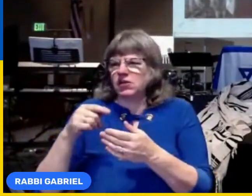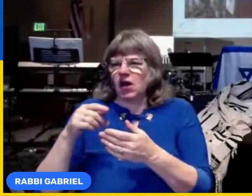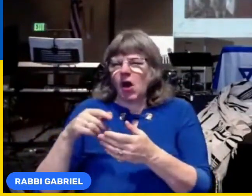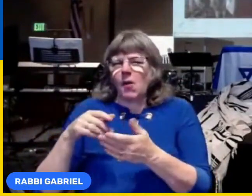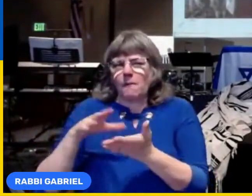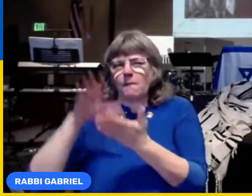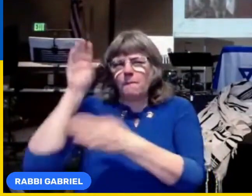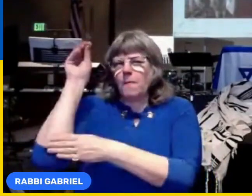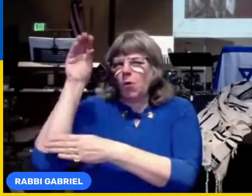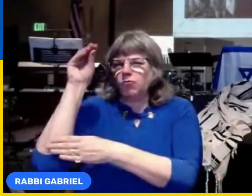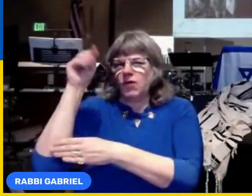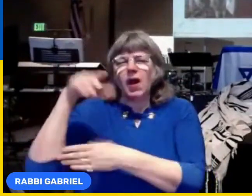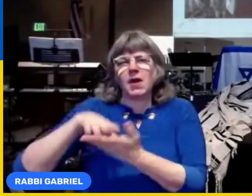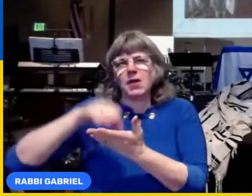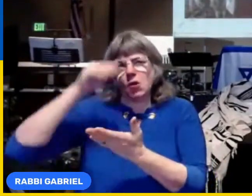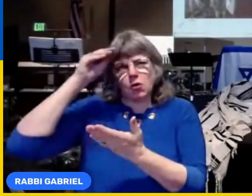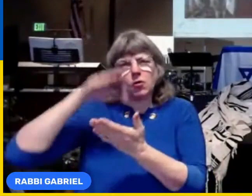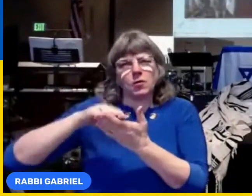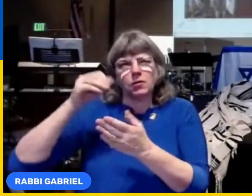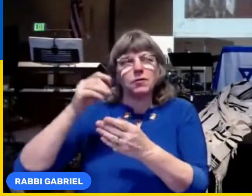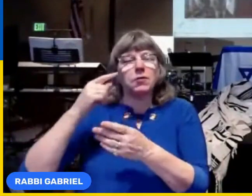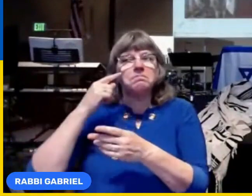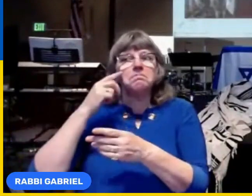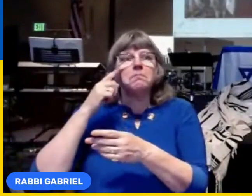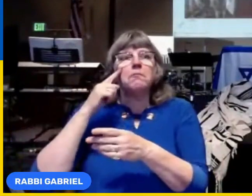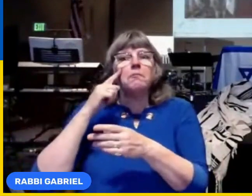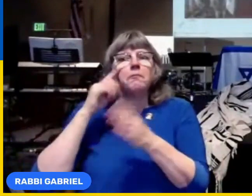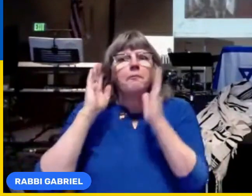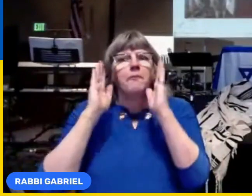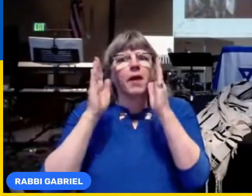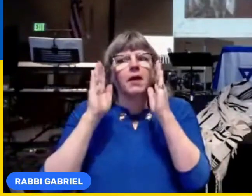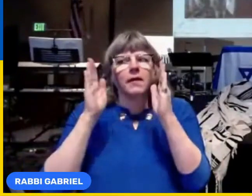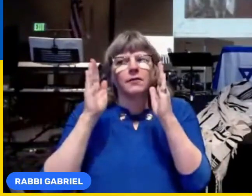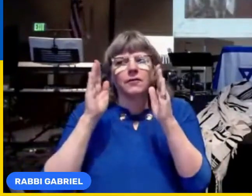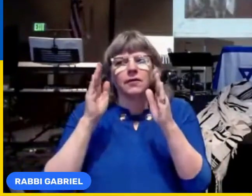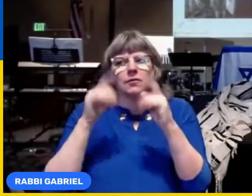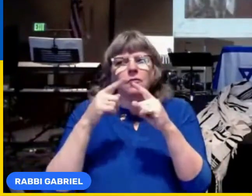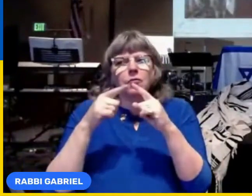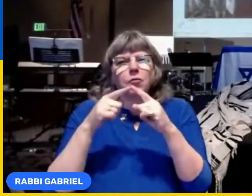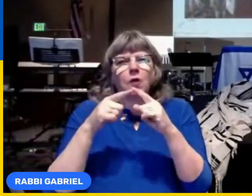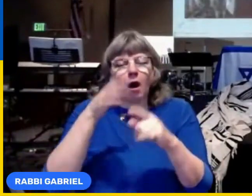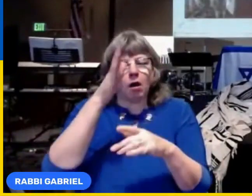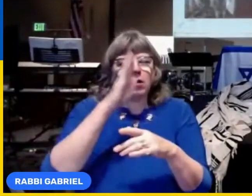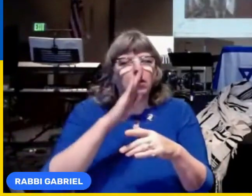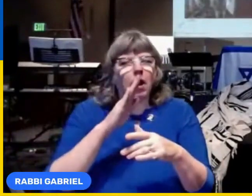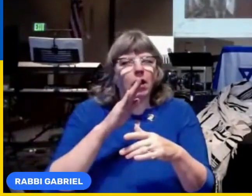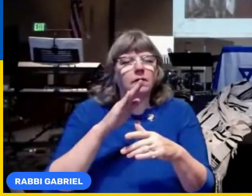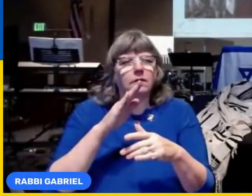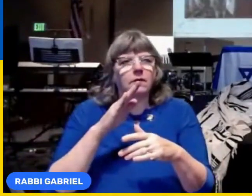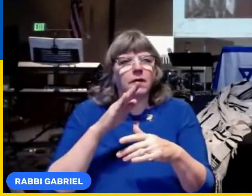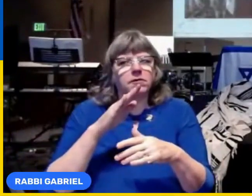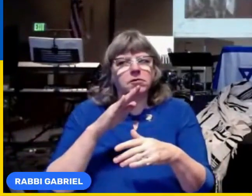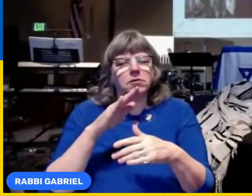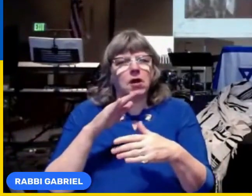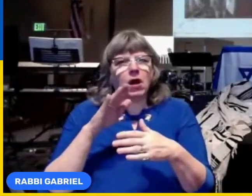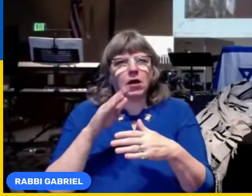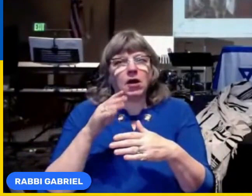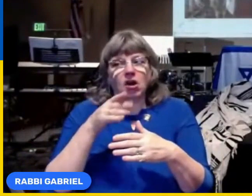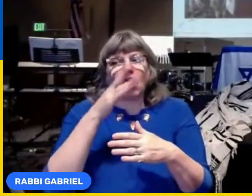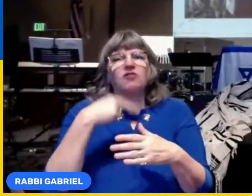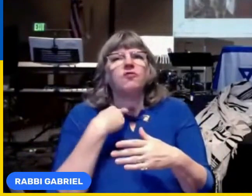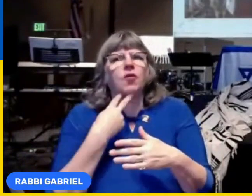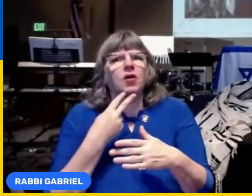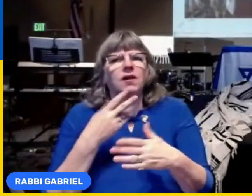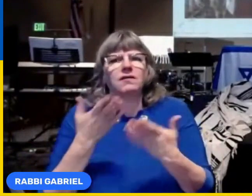from Hashem, intuitions, these little nudges. There's little nudges.